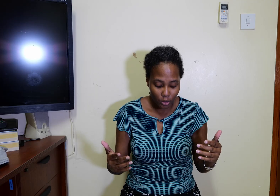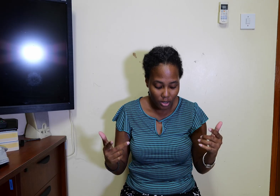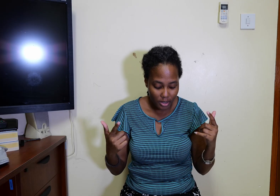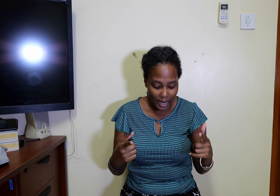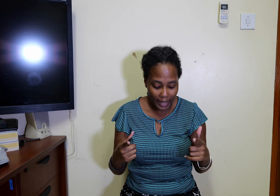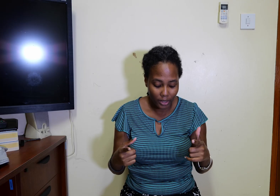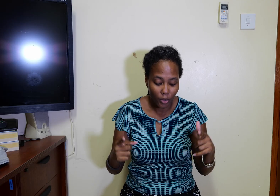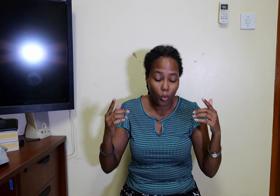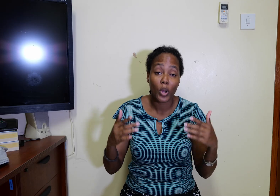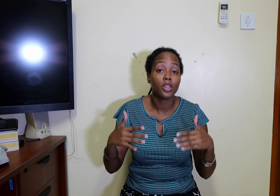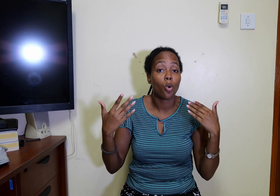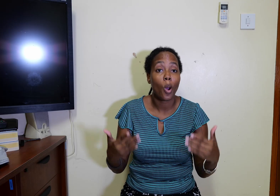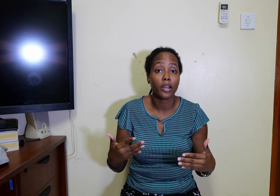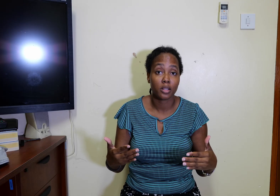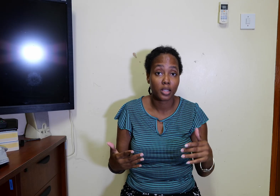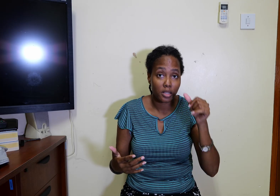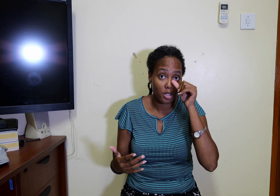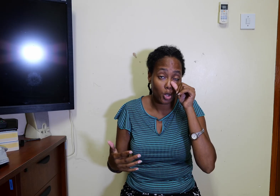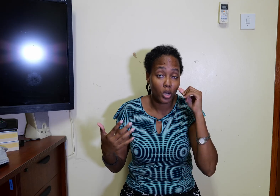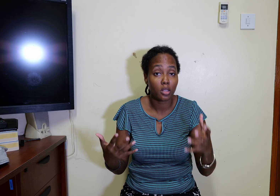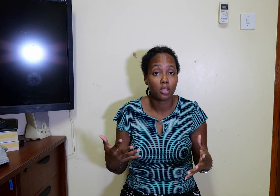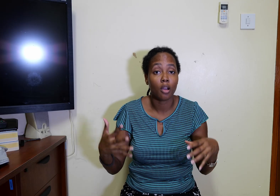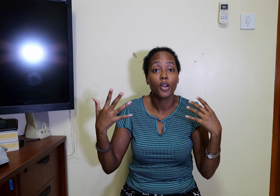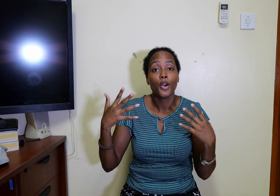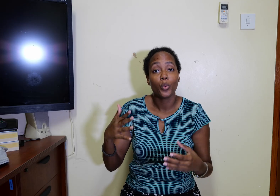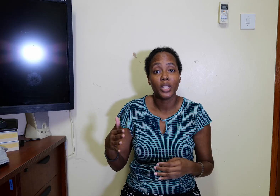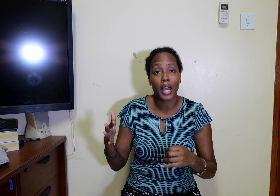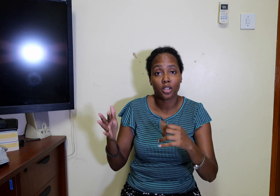to sign when the choir sings. So in the song, Whitney